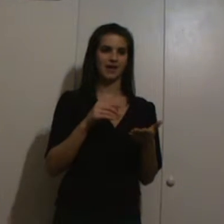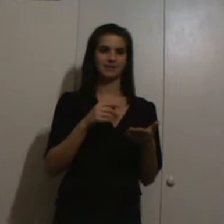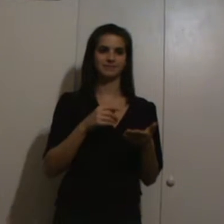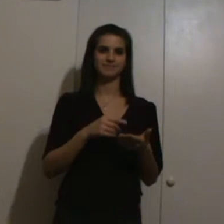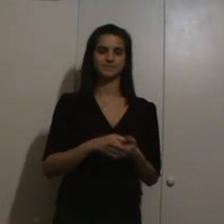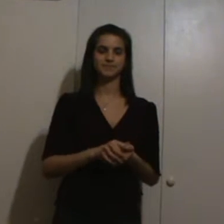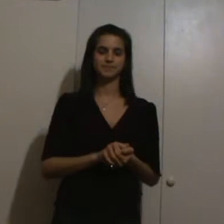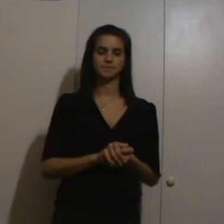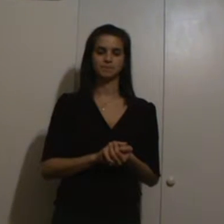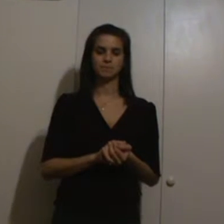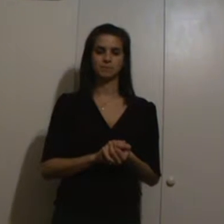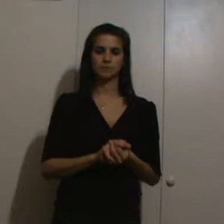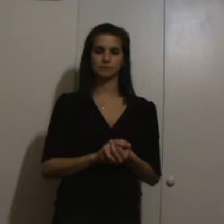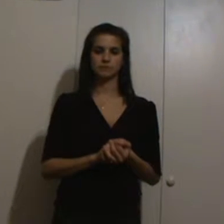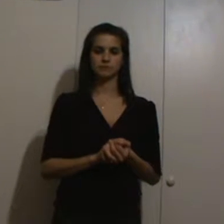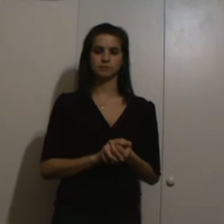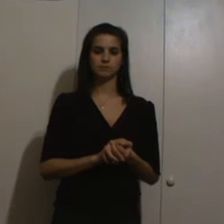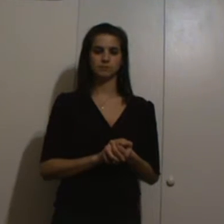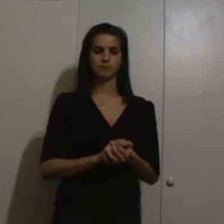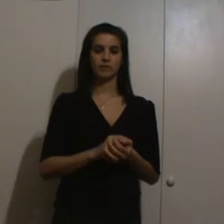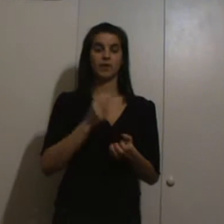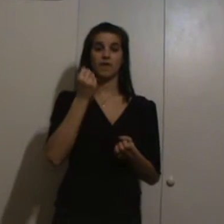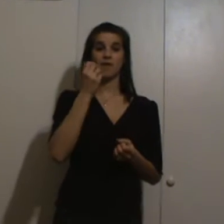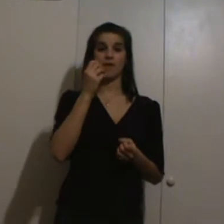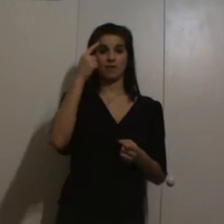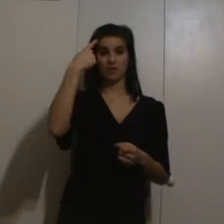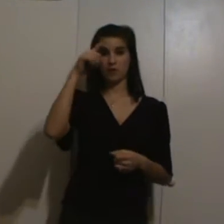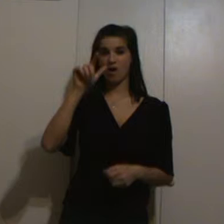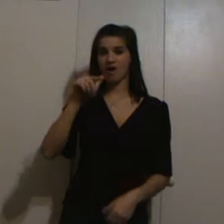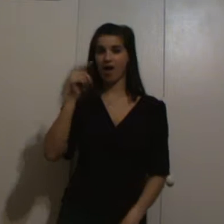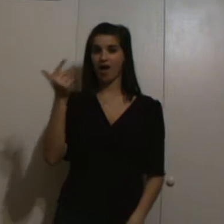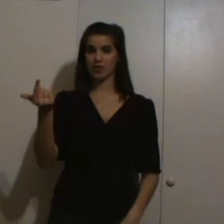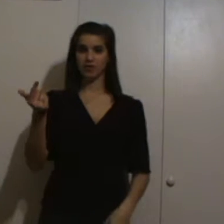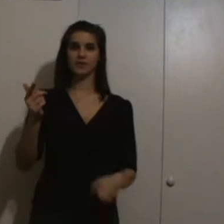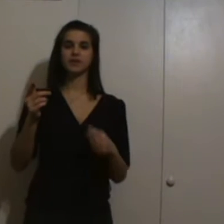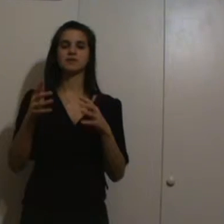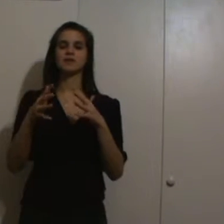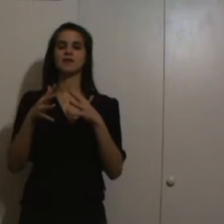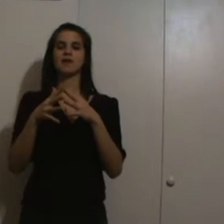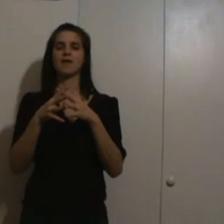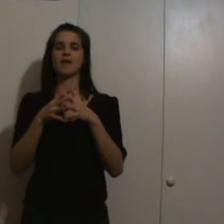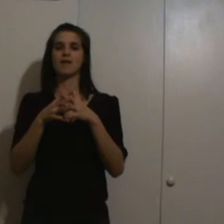the American immigrant, it was quite a different story.